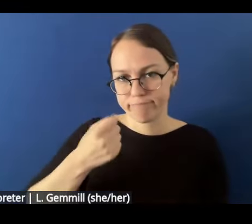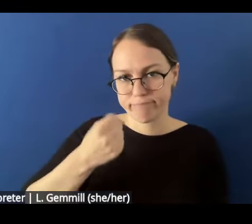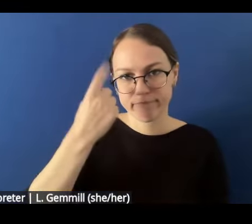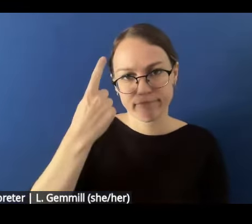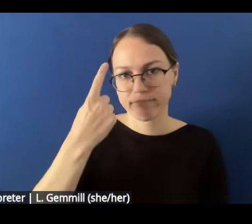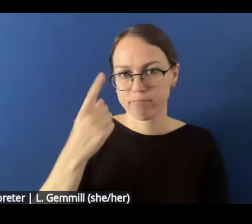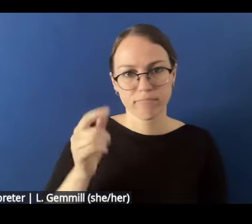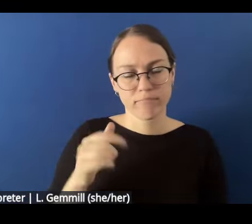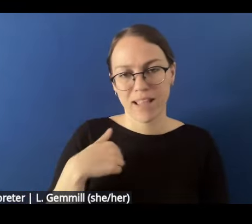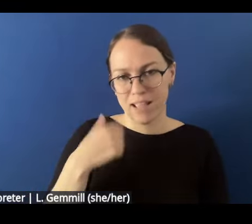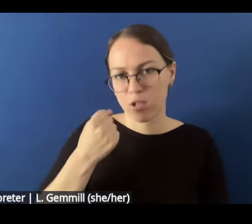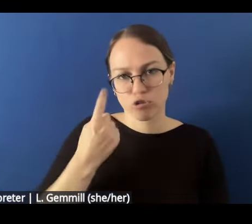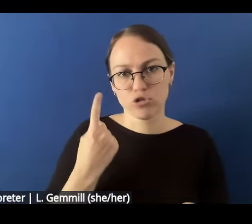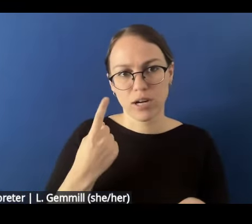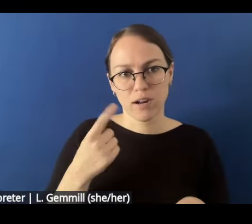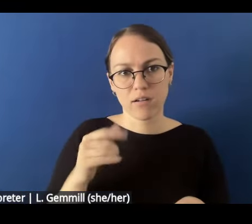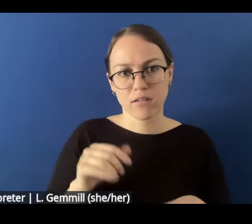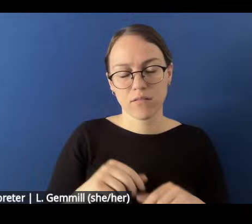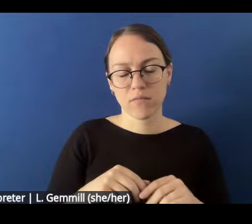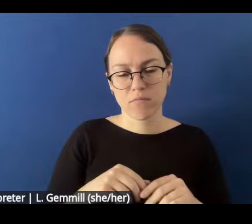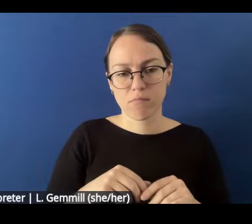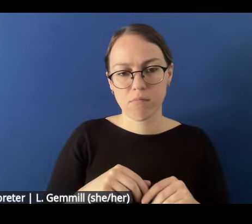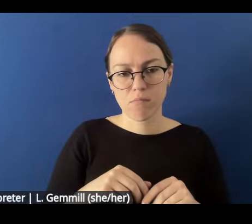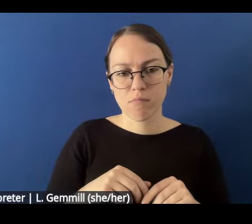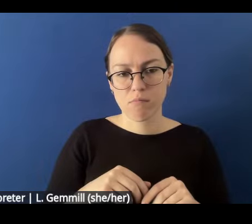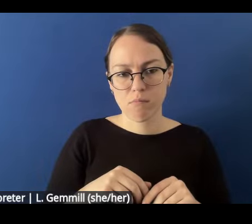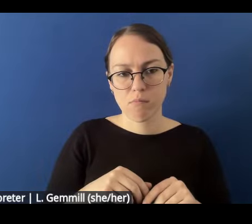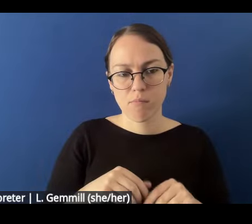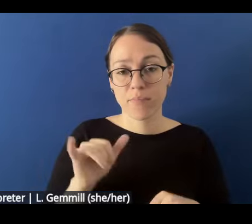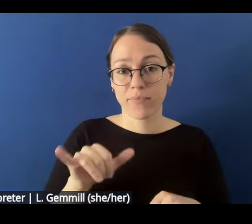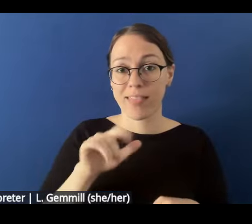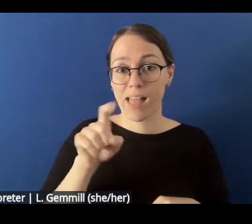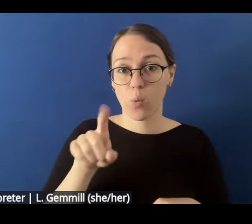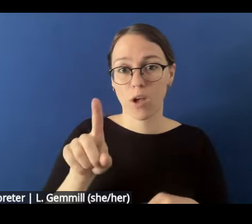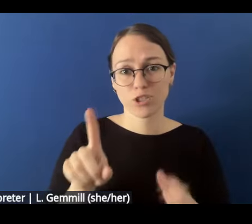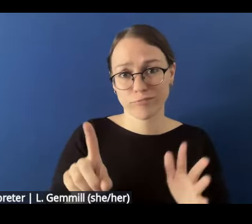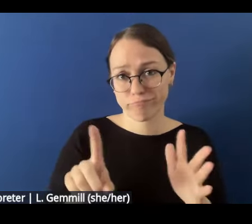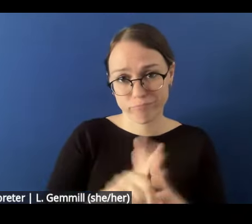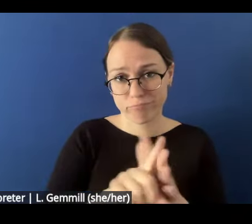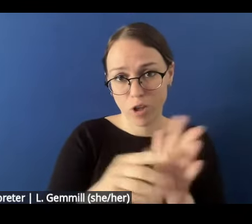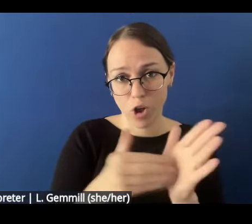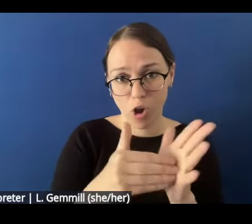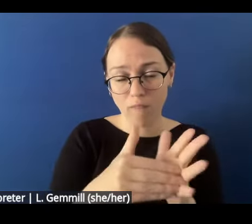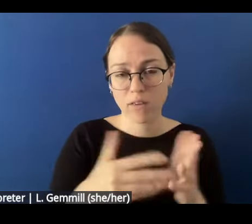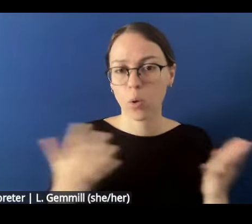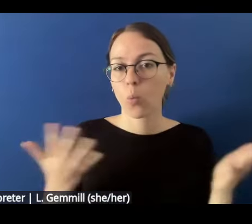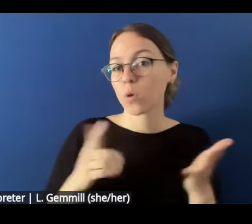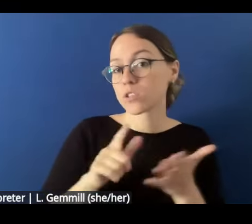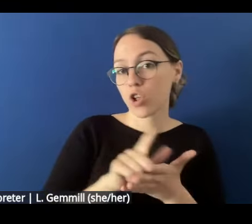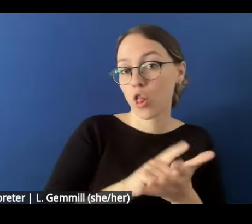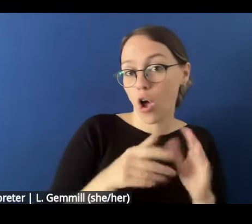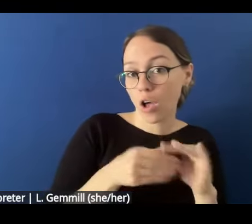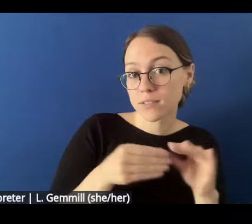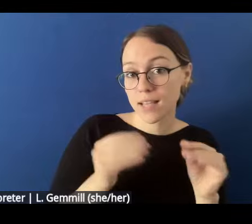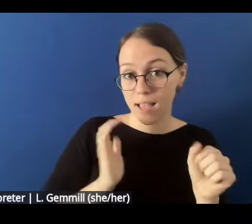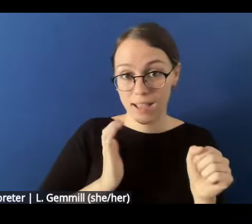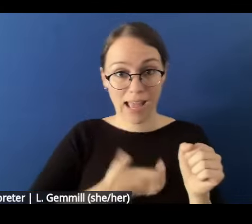is just, and it's a question that we deal with repeatedly. What does the statute say? What do our procedures say? Are